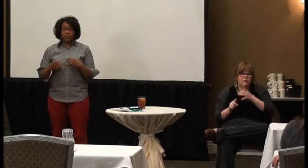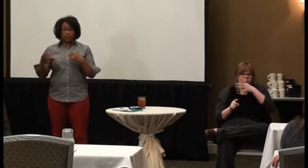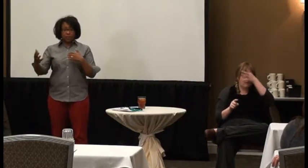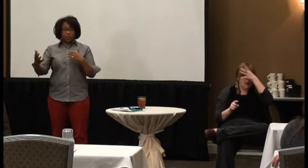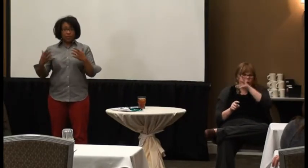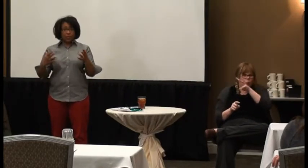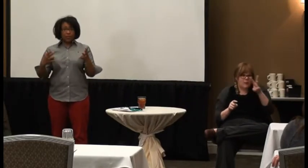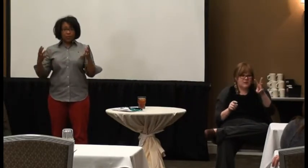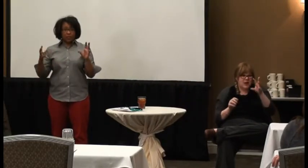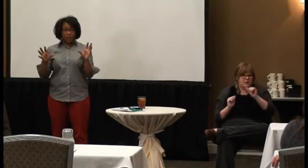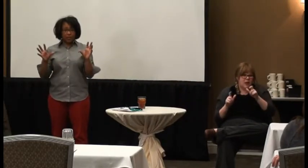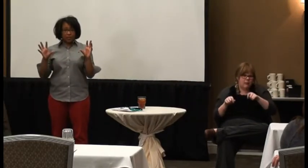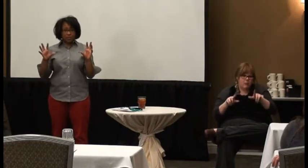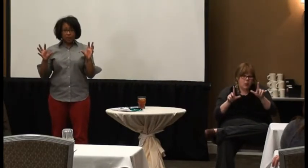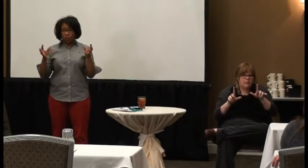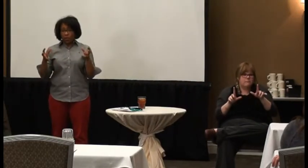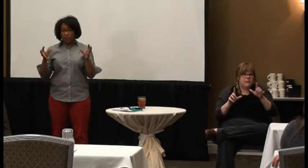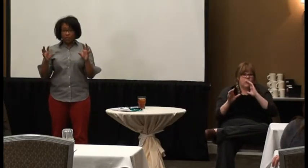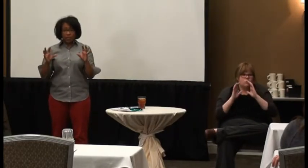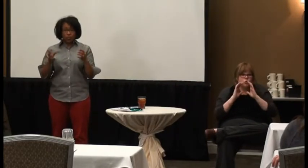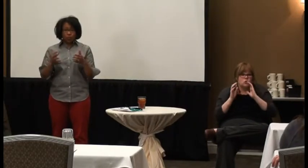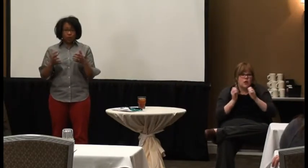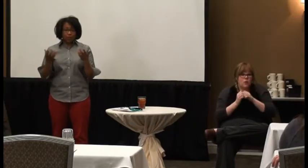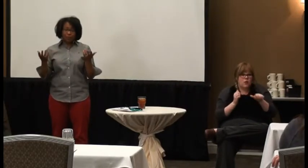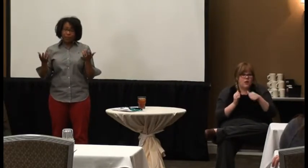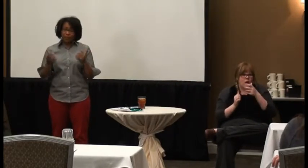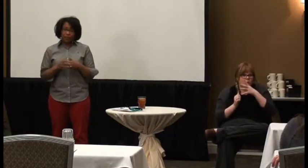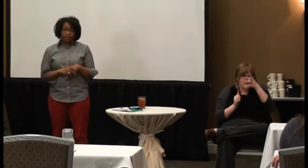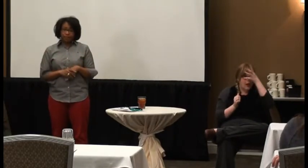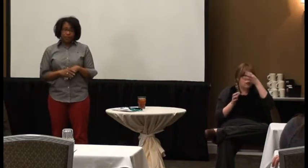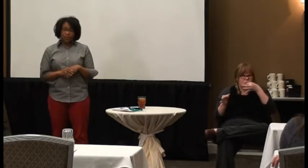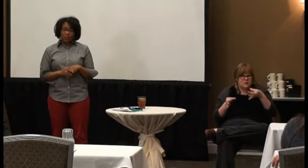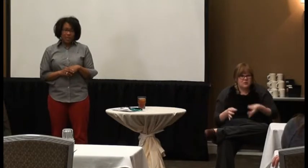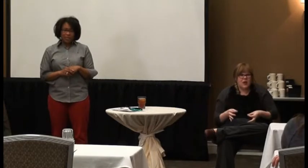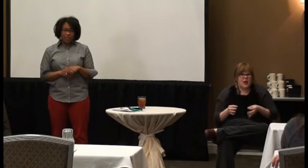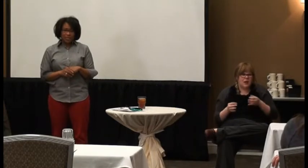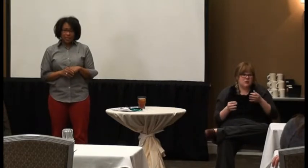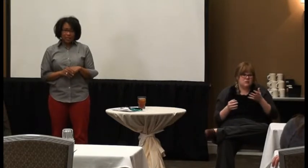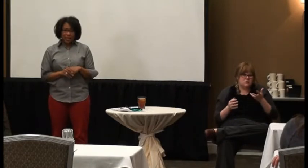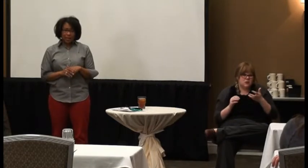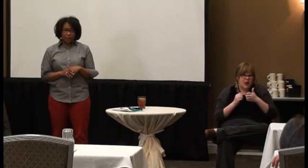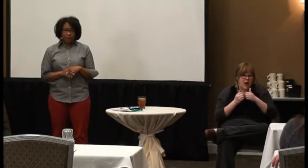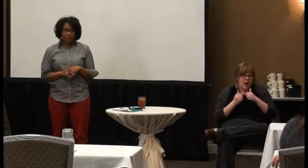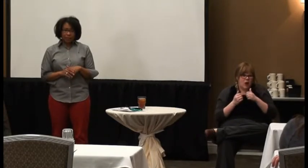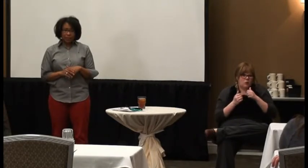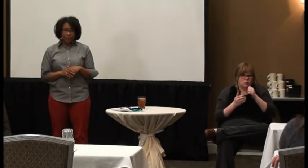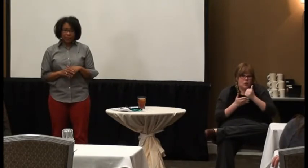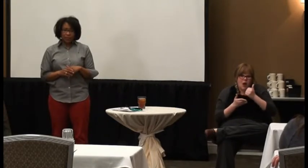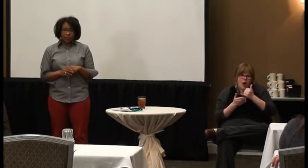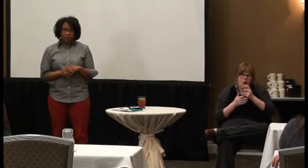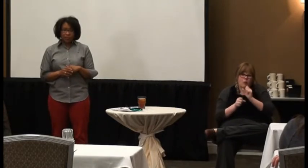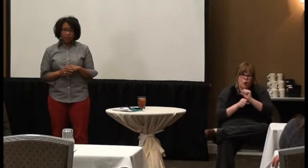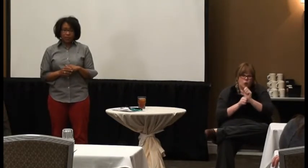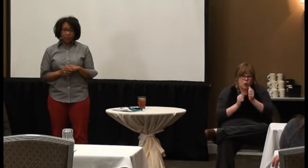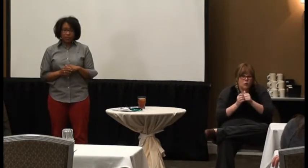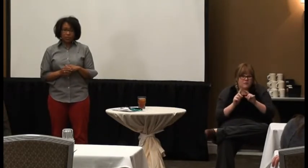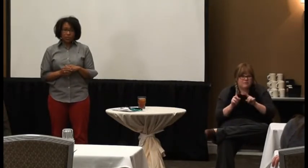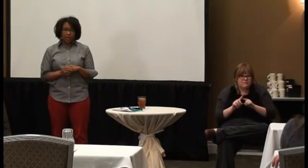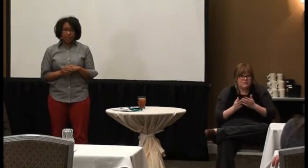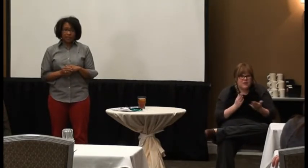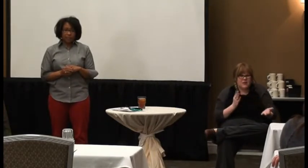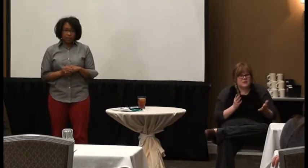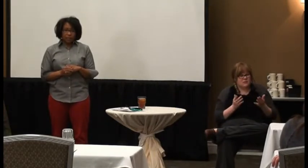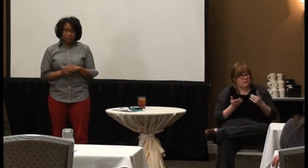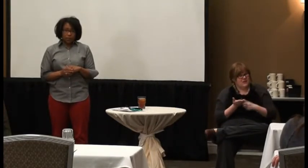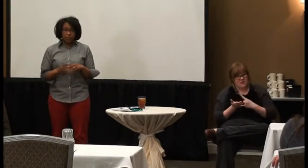and communicate with other parents about what things work. But sometimes that doesn't happen. I have parents who just